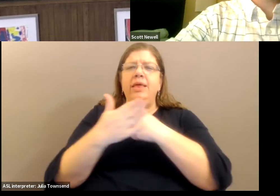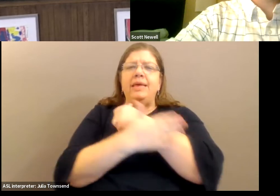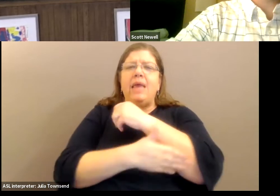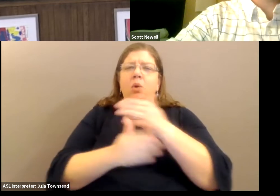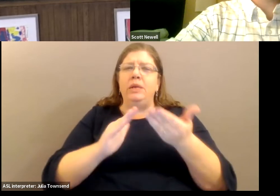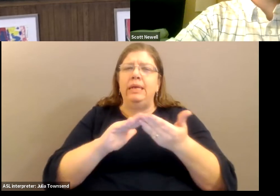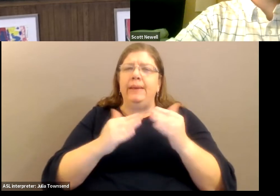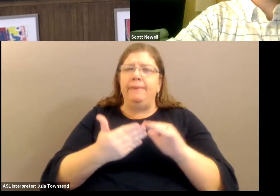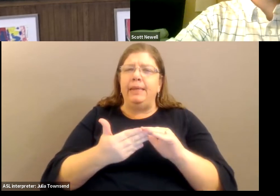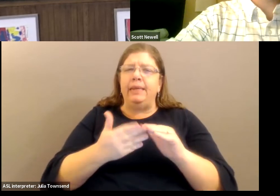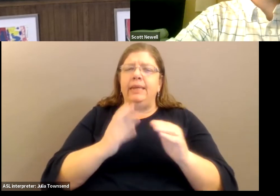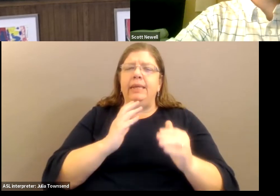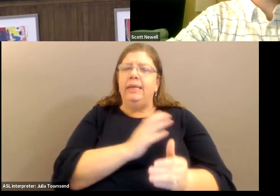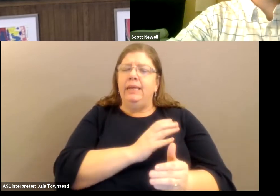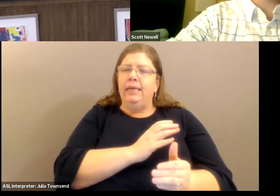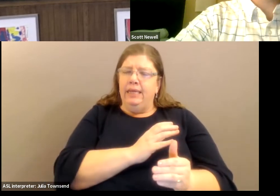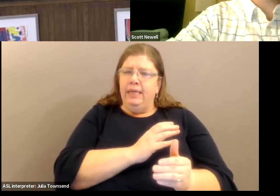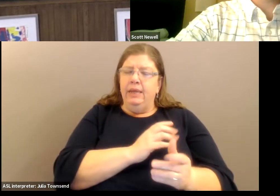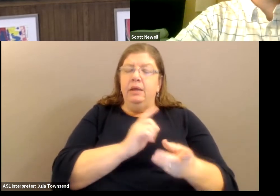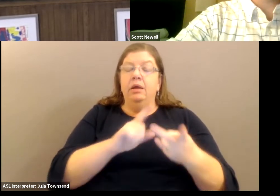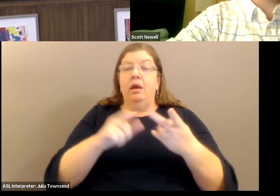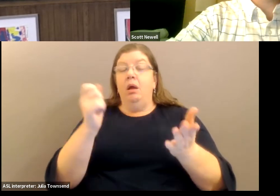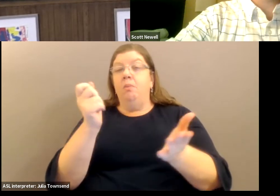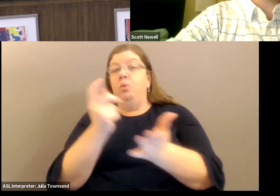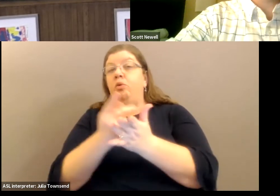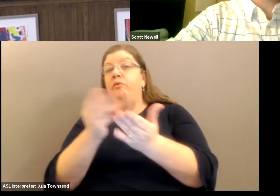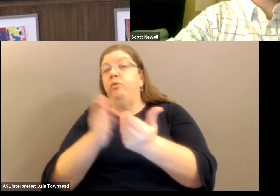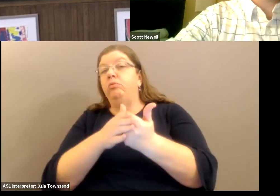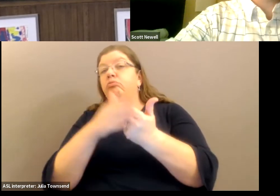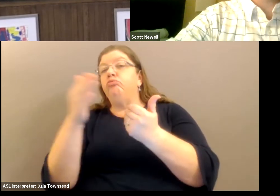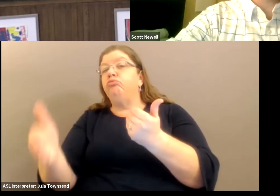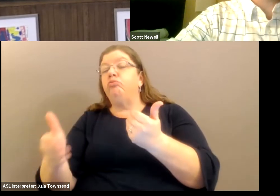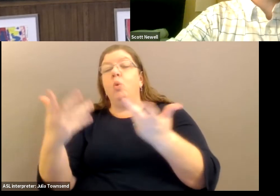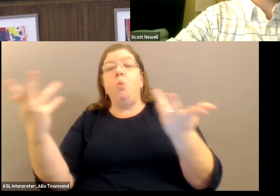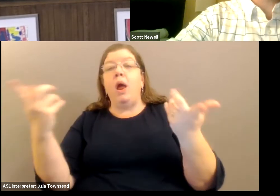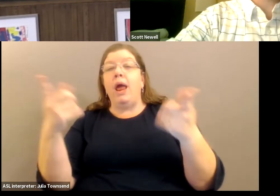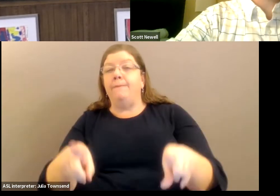and pursuant to its approval, then what's next?